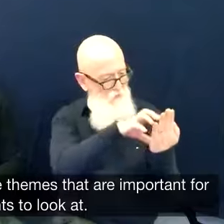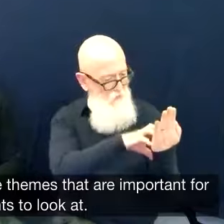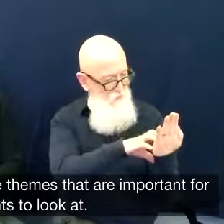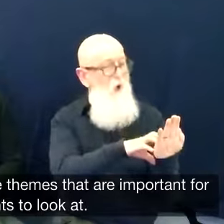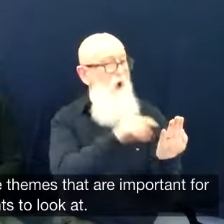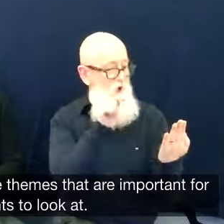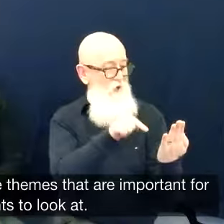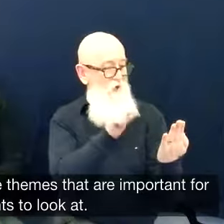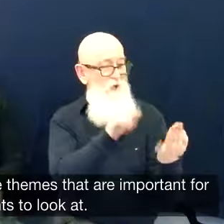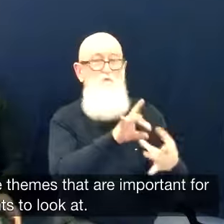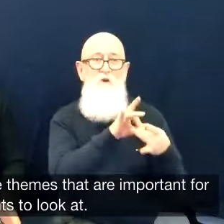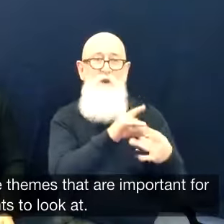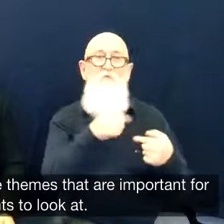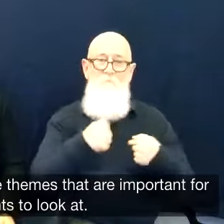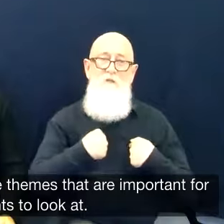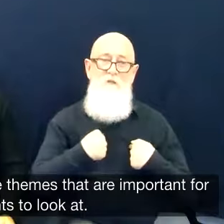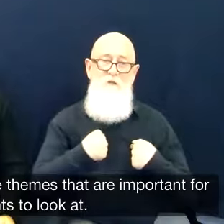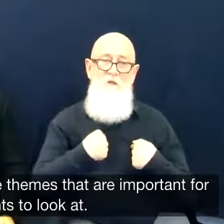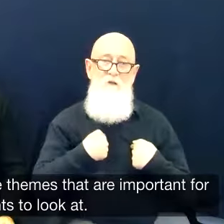your participation equally.